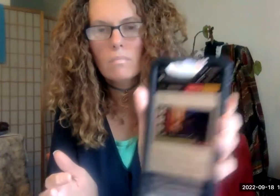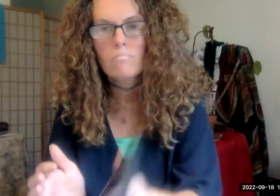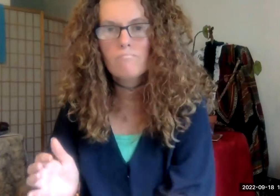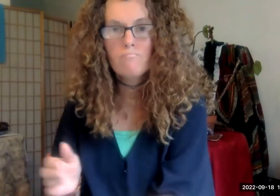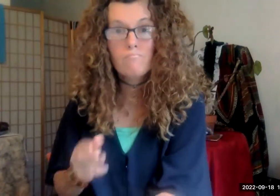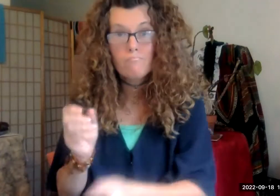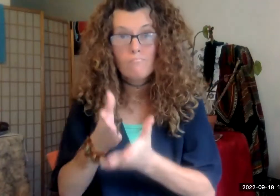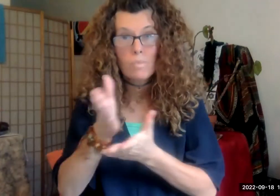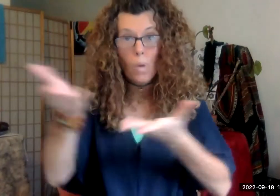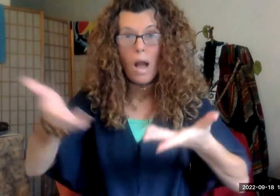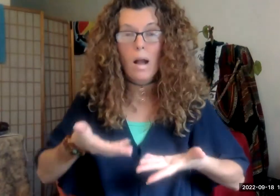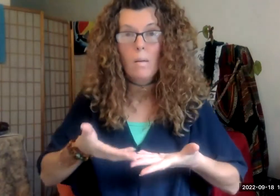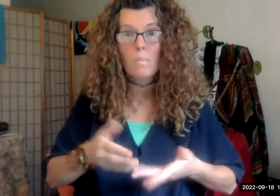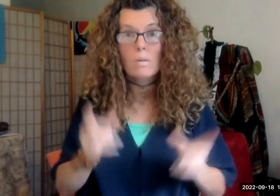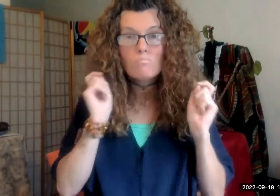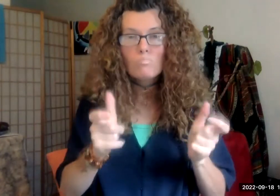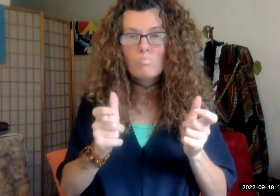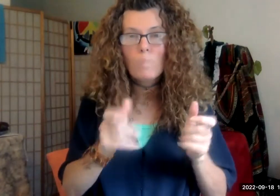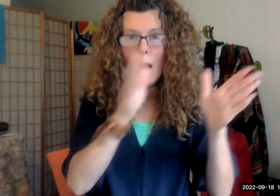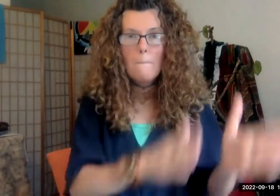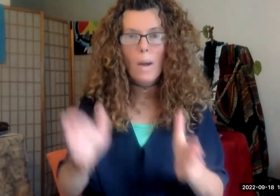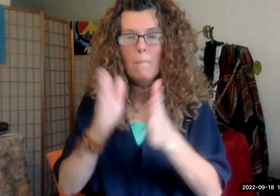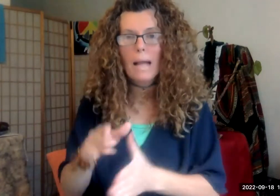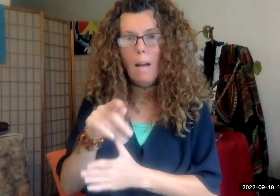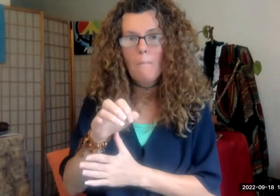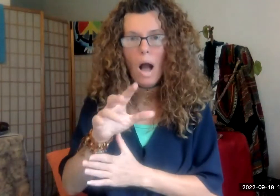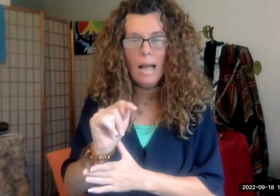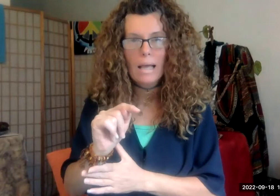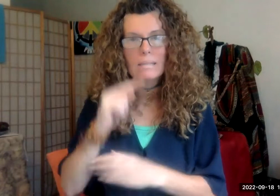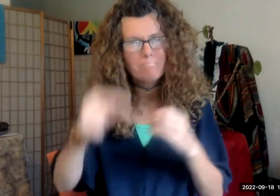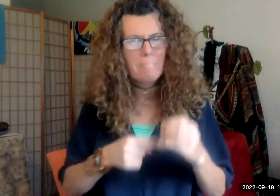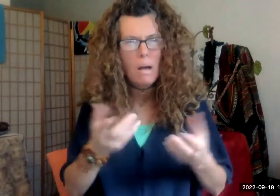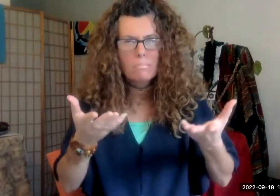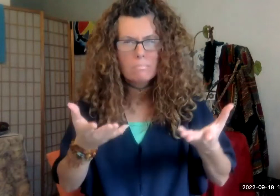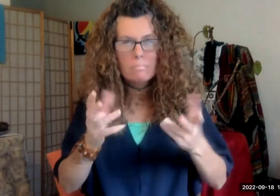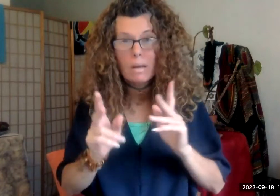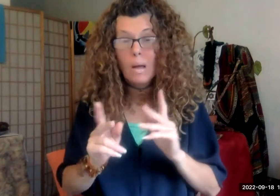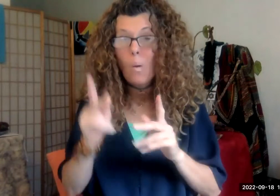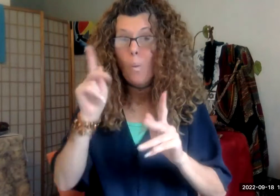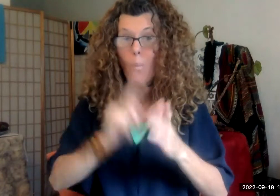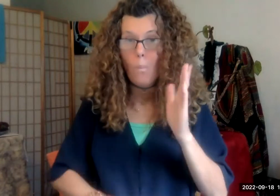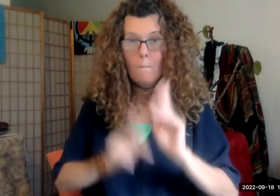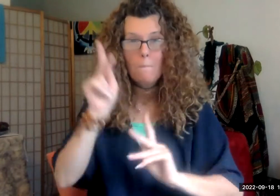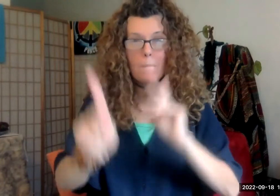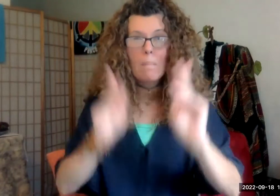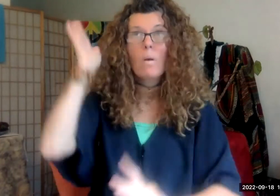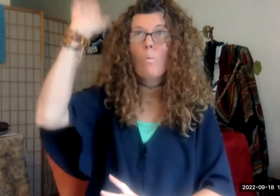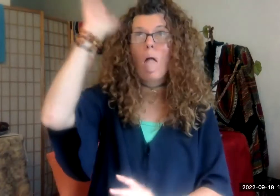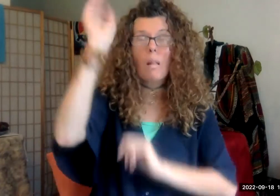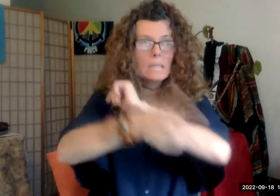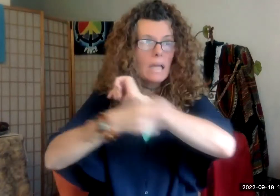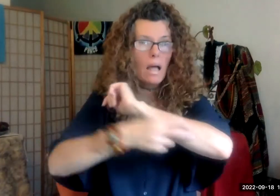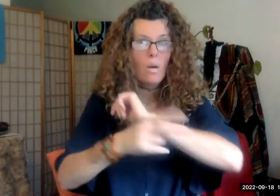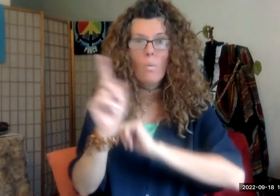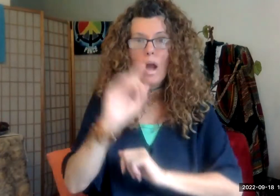All right, welcome to this quick prepping podcast update. And this is about what people are going to be stealing, both